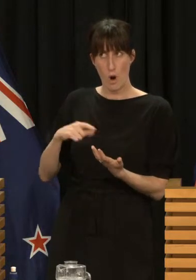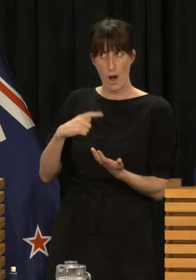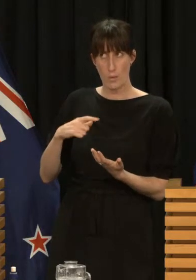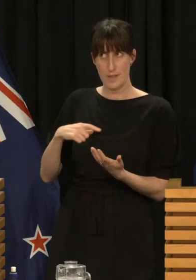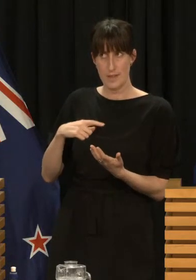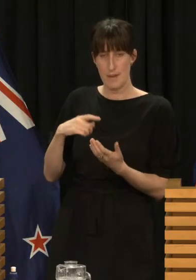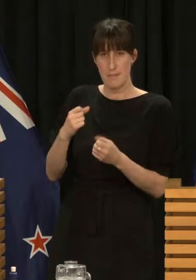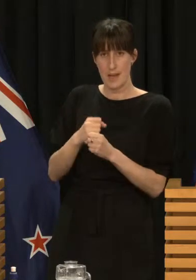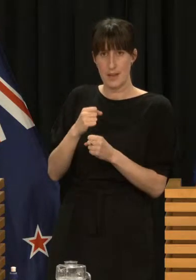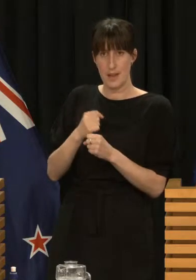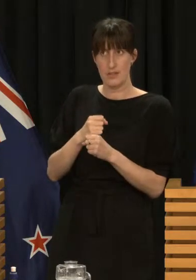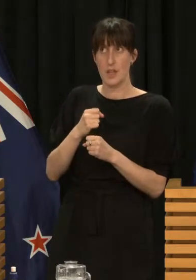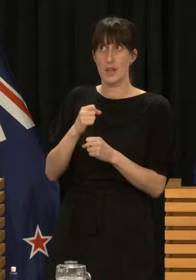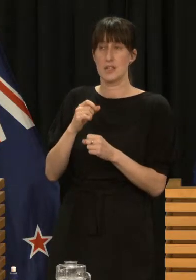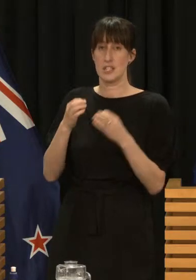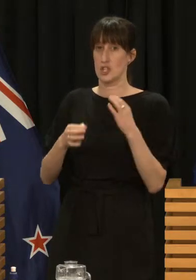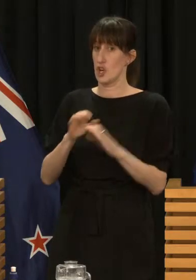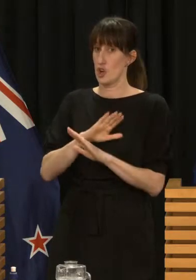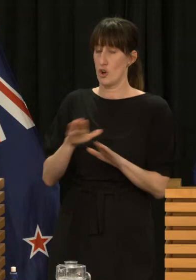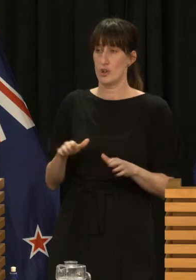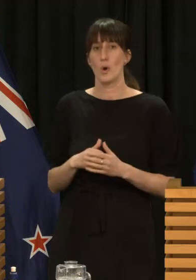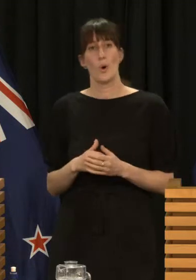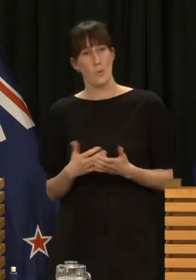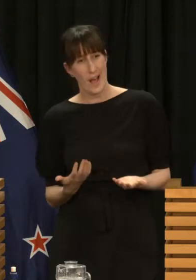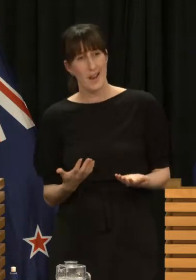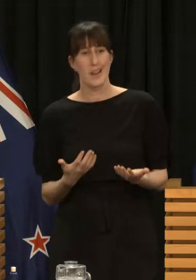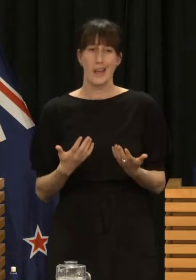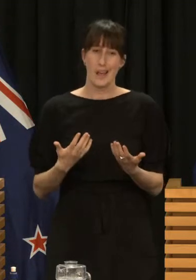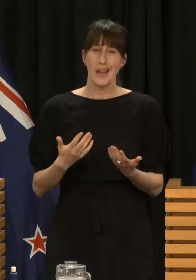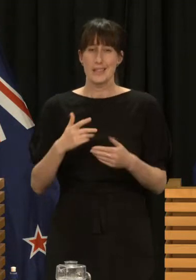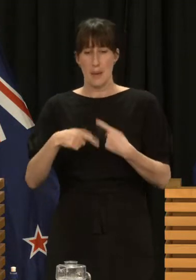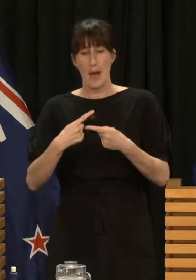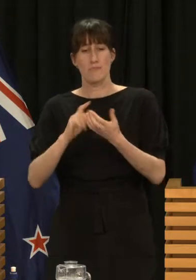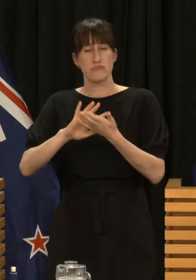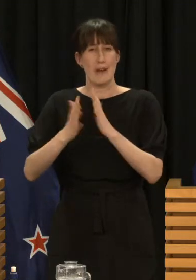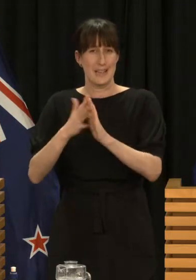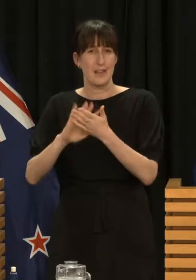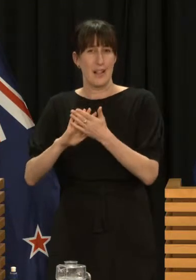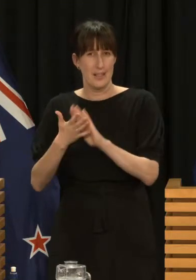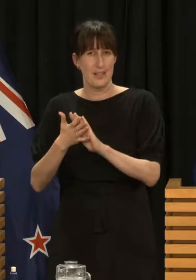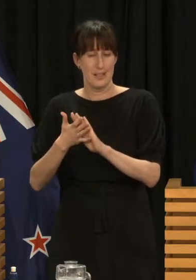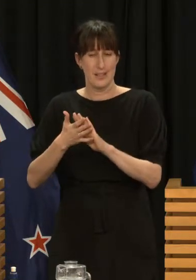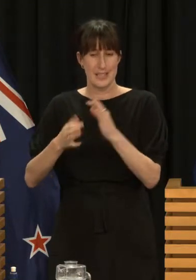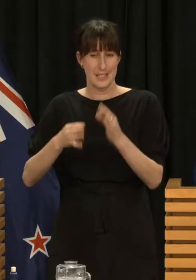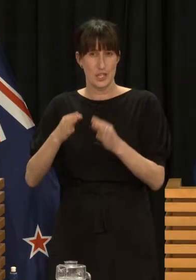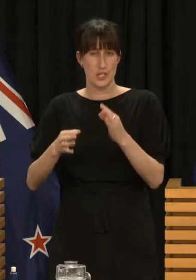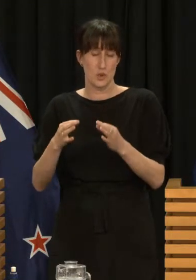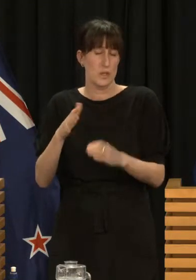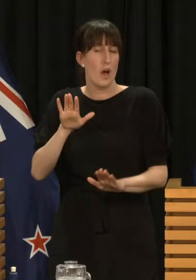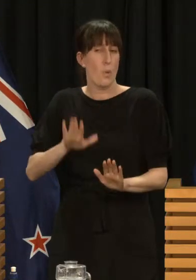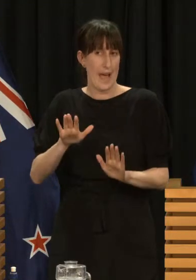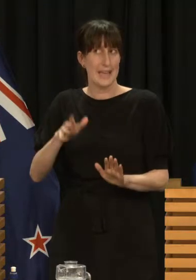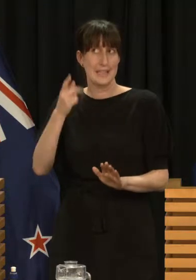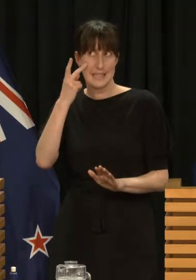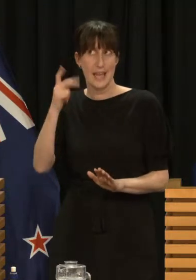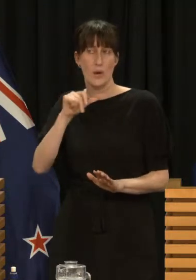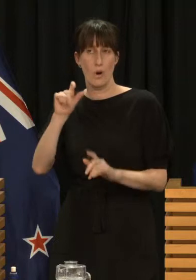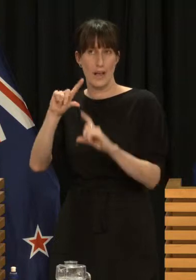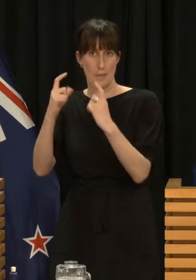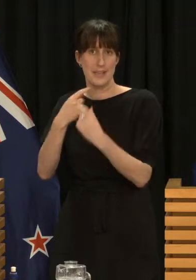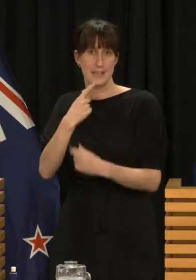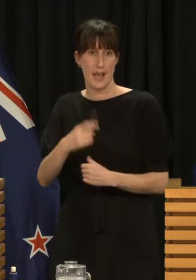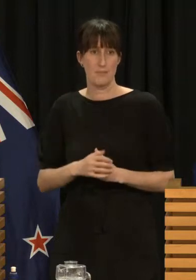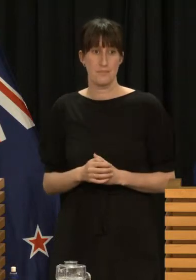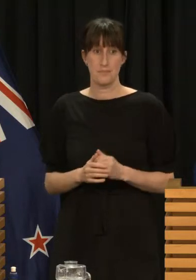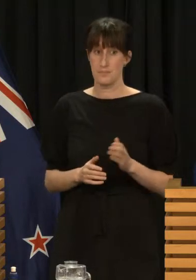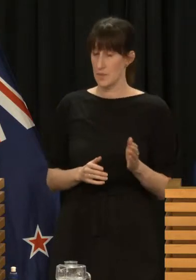may put in place there. So more about that next week. So you're not waiting to see if participation goes up again.